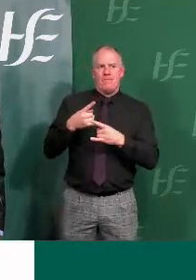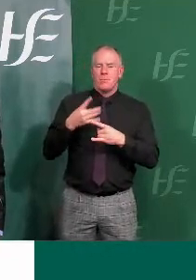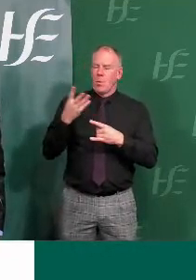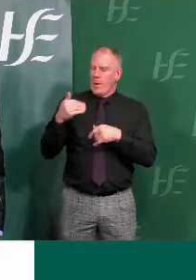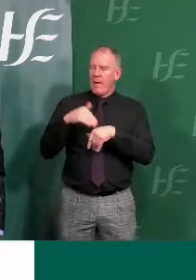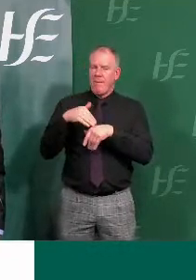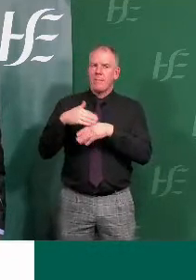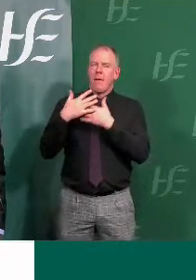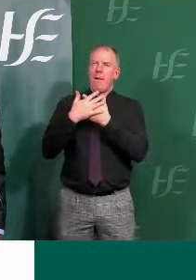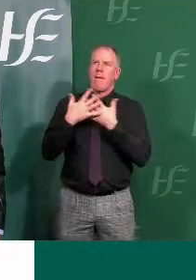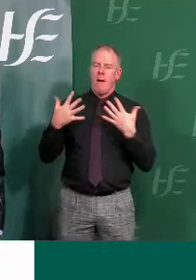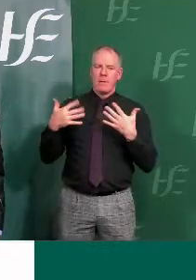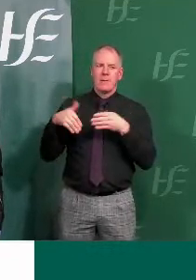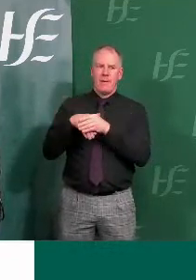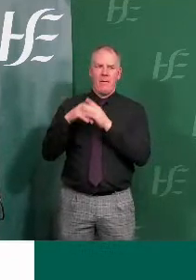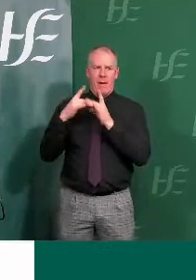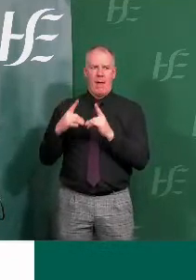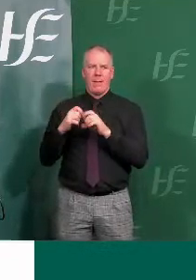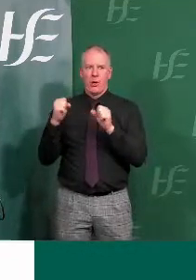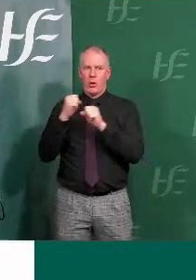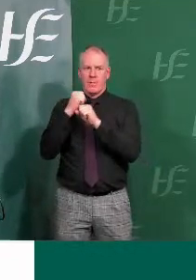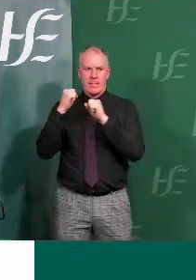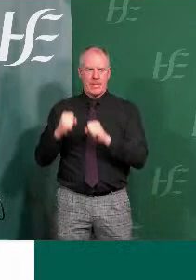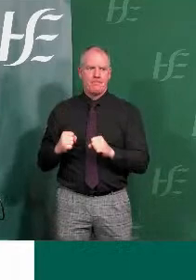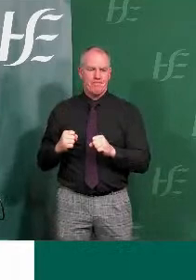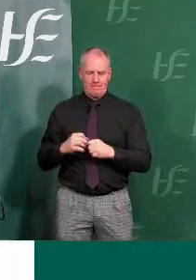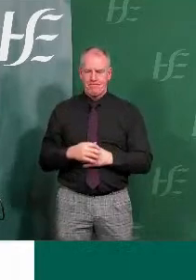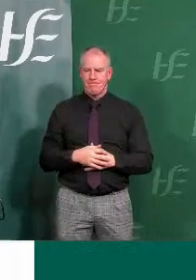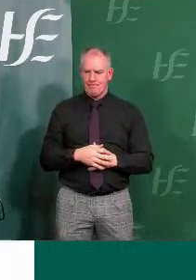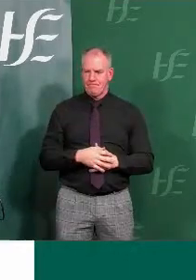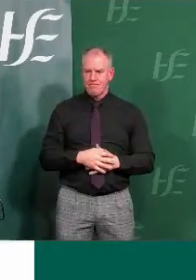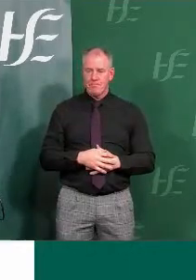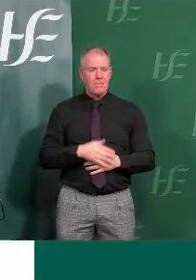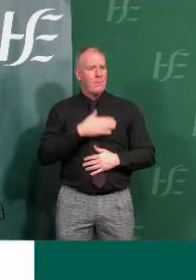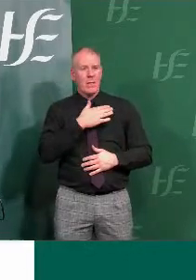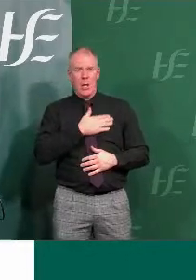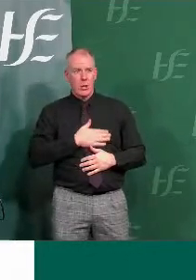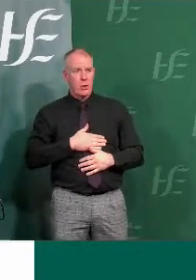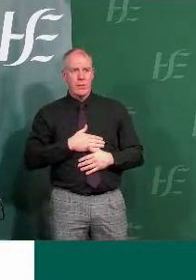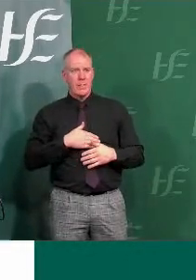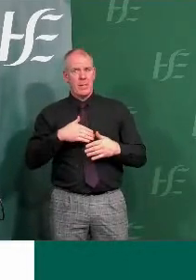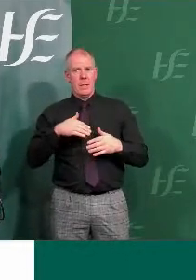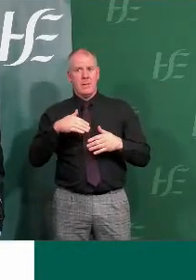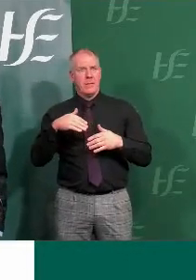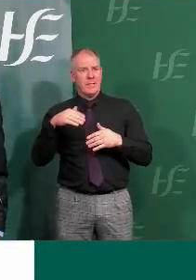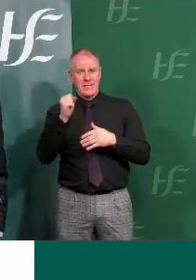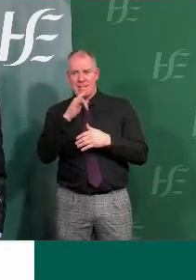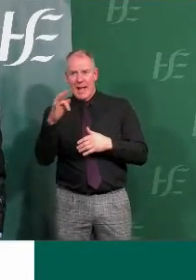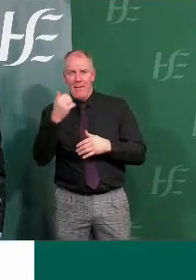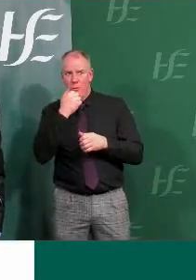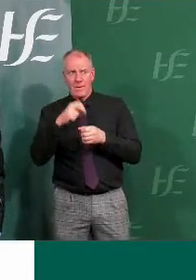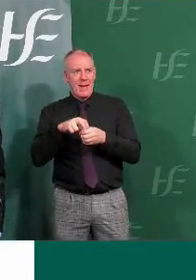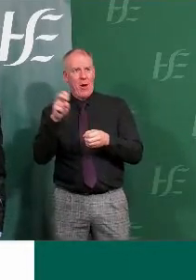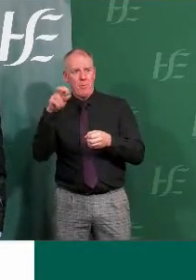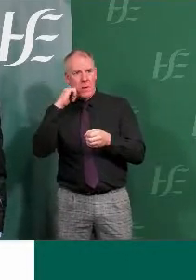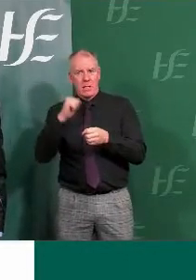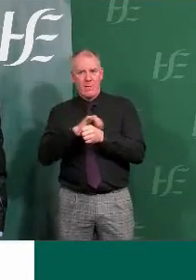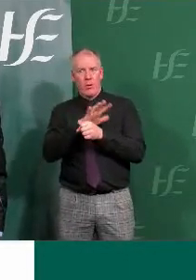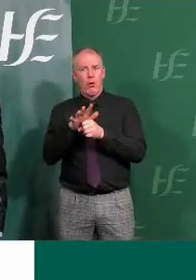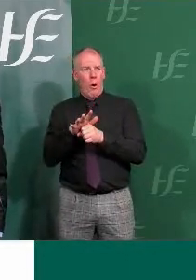tremendous impact on healthcare systems. As you've heard, including absenteeism due to